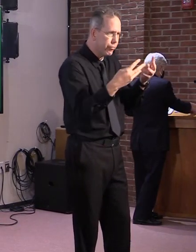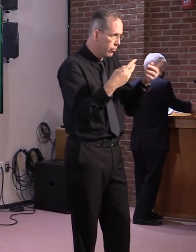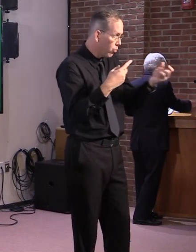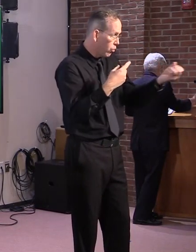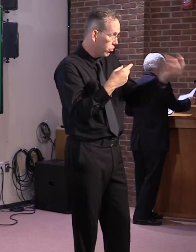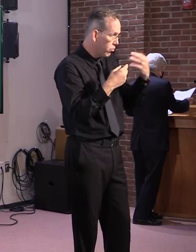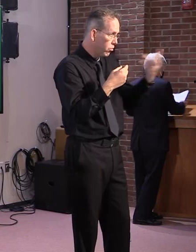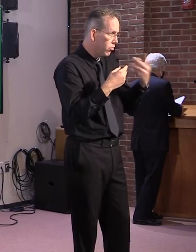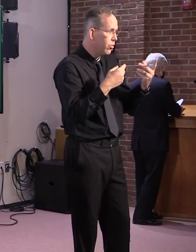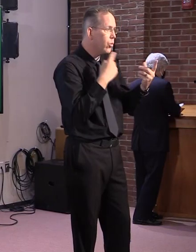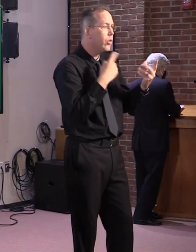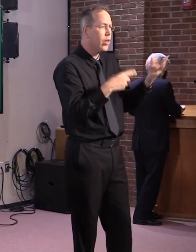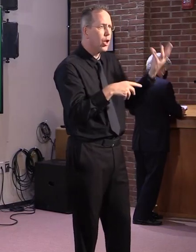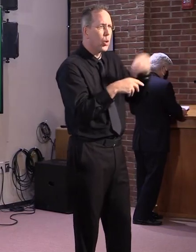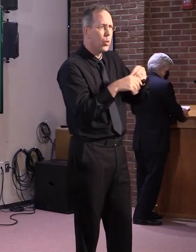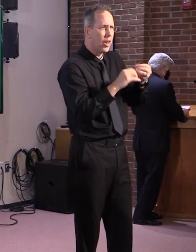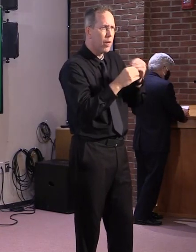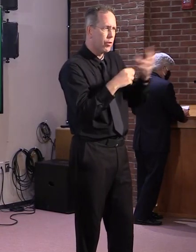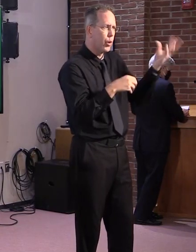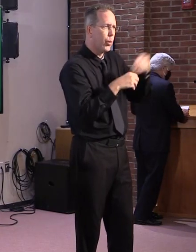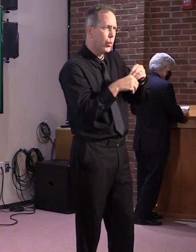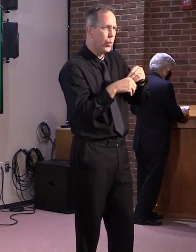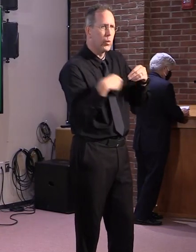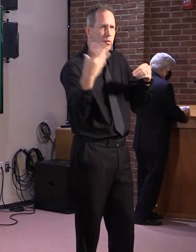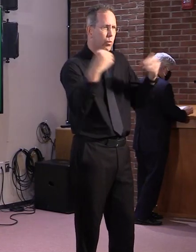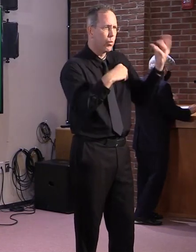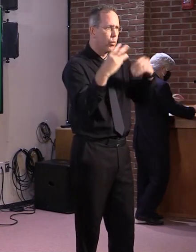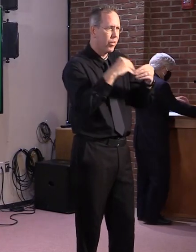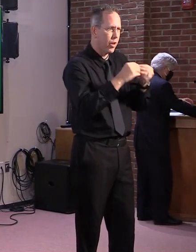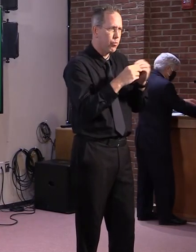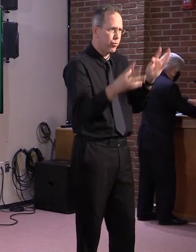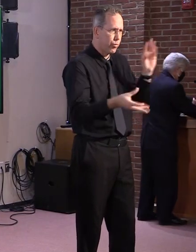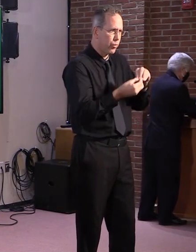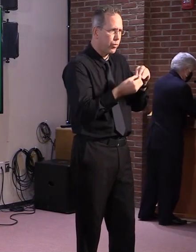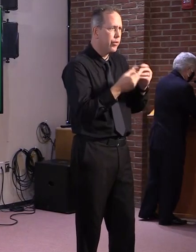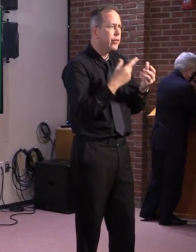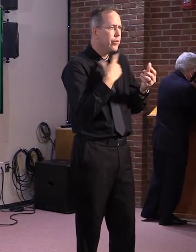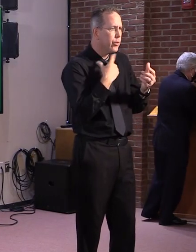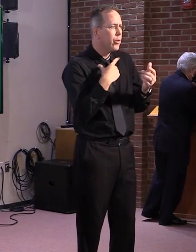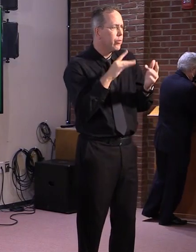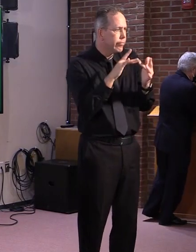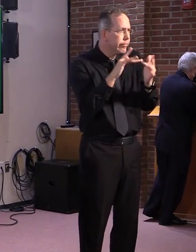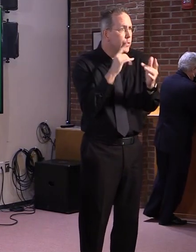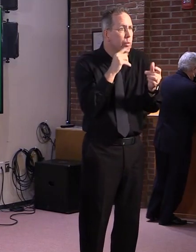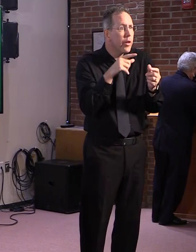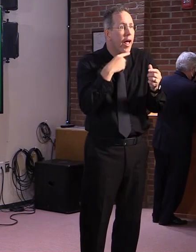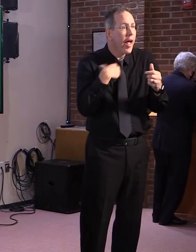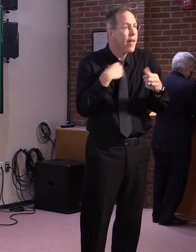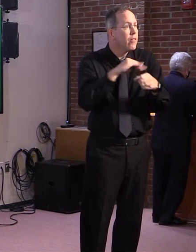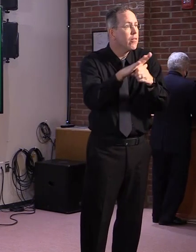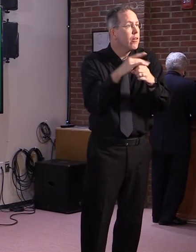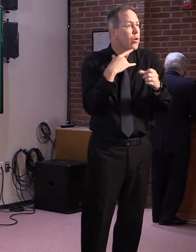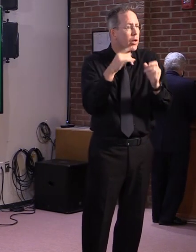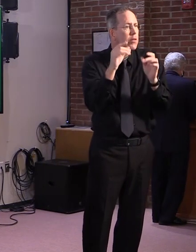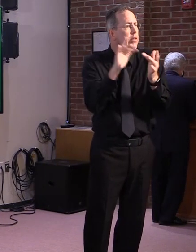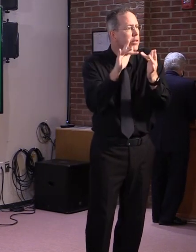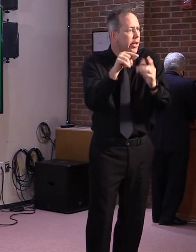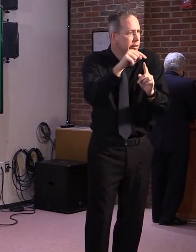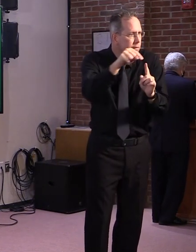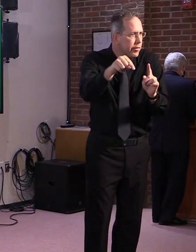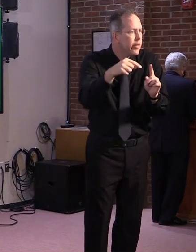contacts with people with COVID-19. So I think that first piece, people traveling to Vermont from out of state, either to the state or